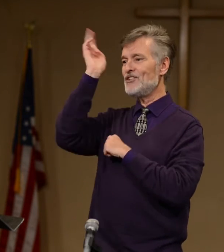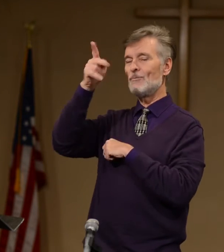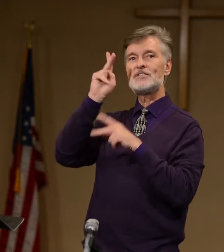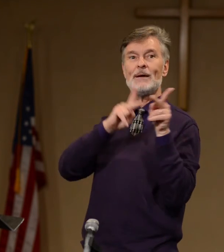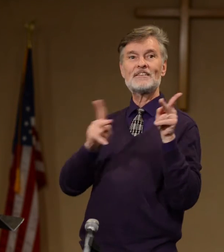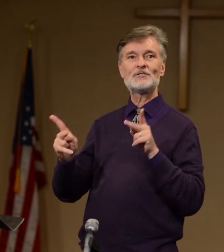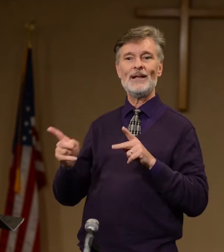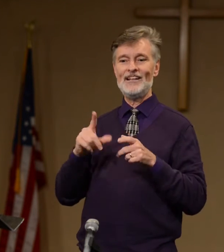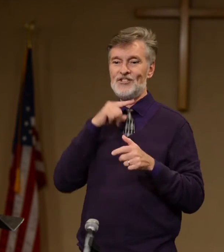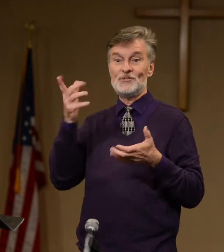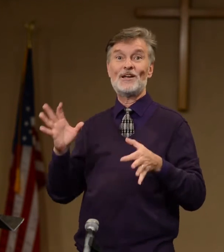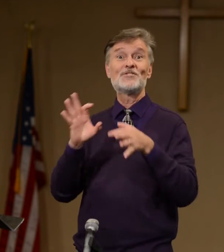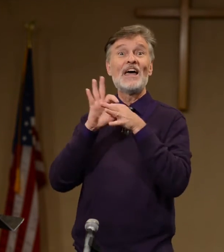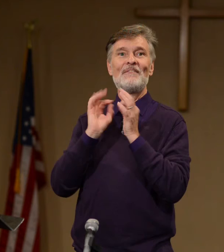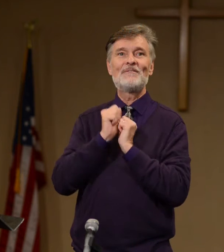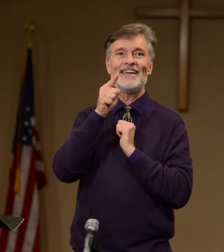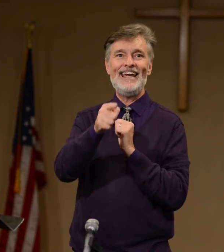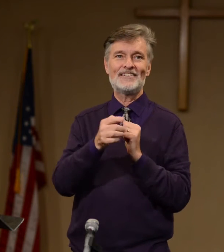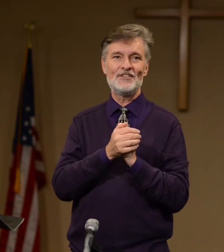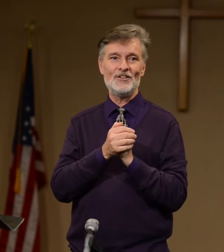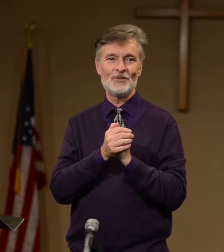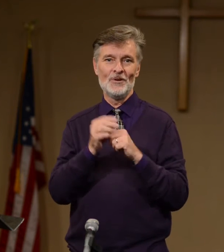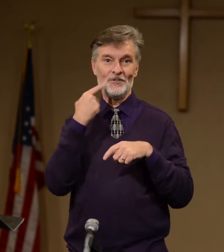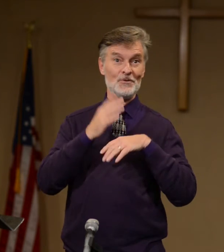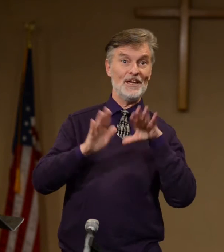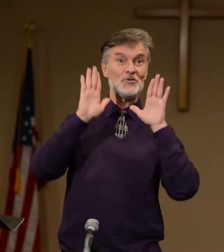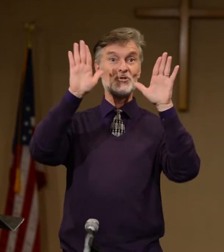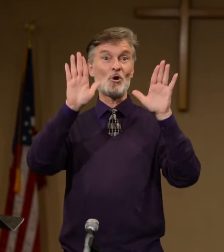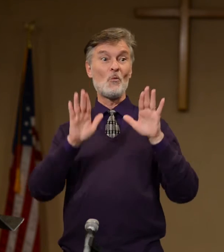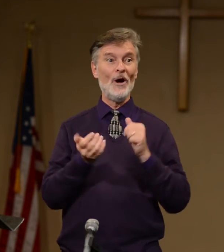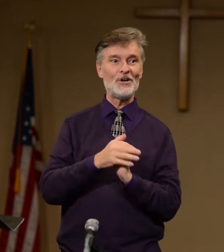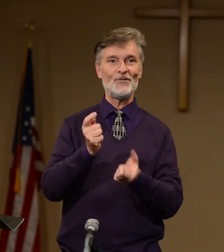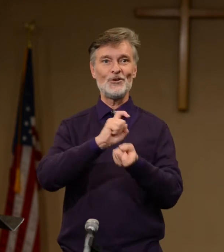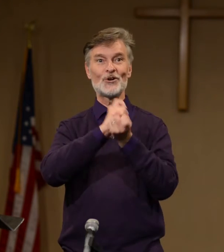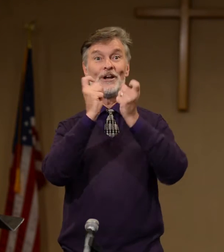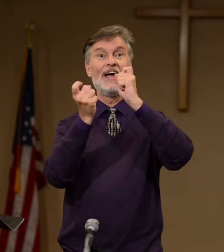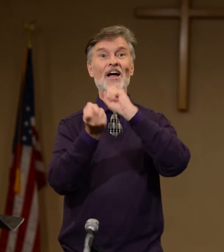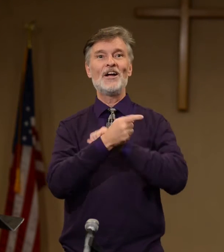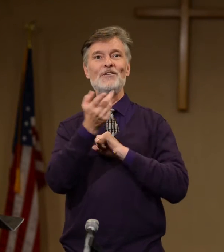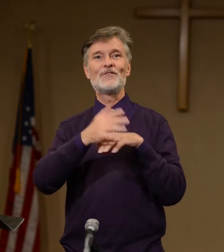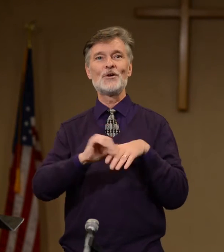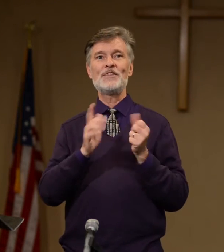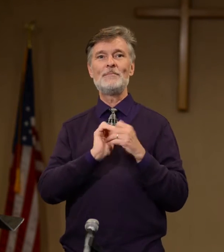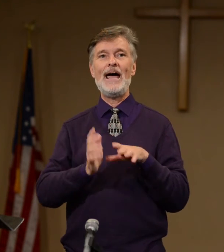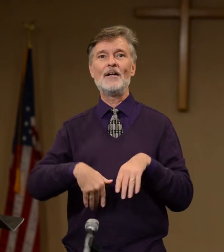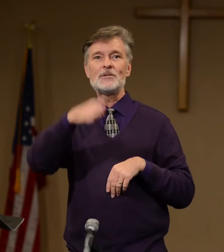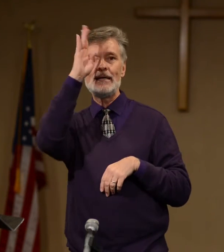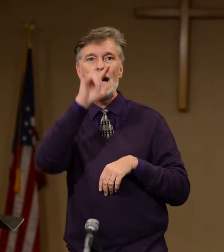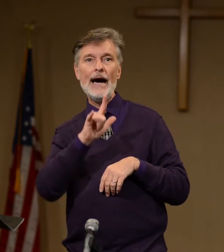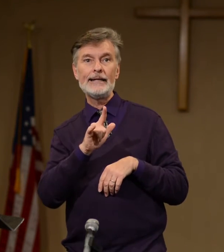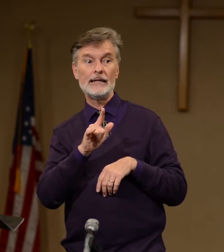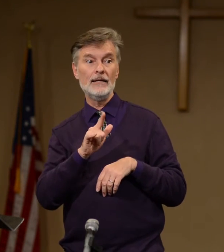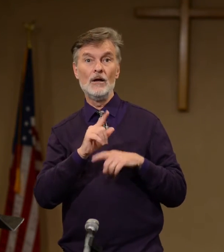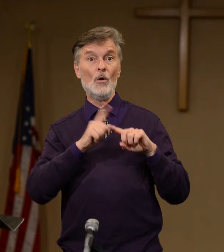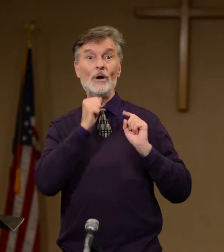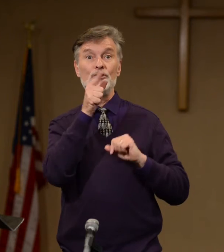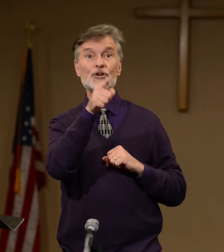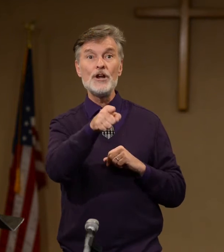and respect his plans just because they've connected to you. You think you're so wonderful, you're going to convert them now to be godly, when you're